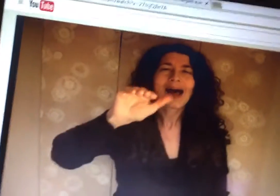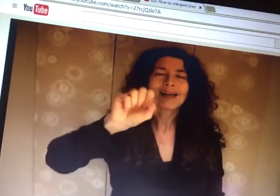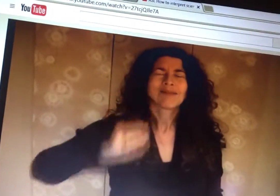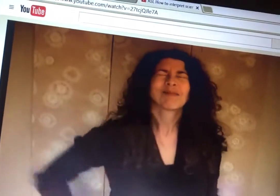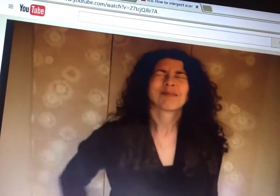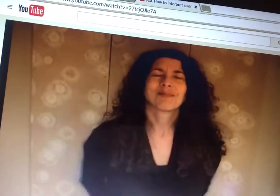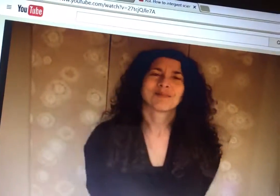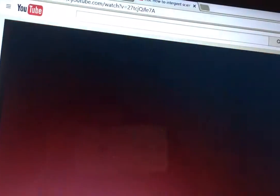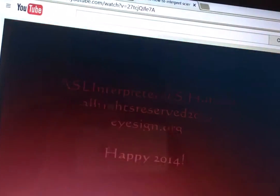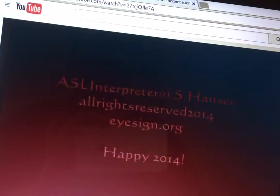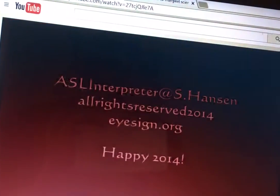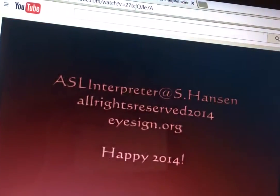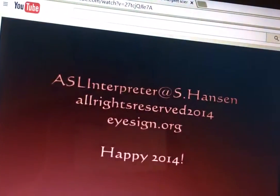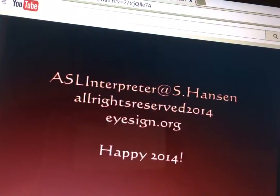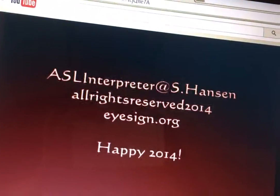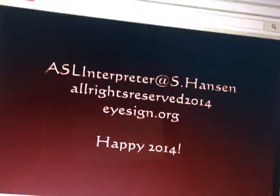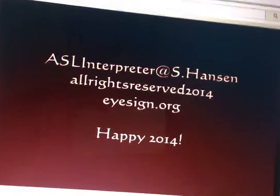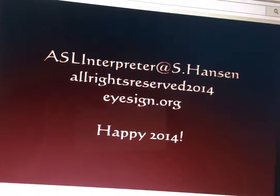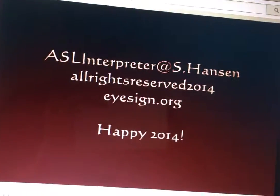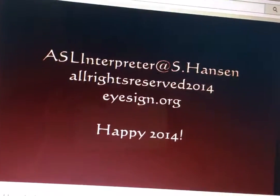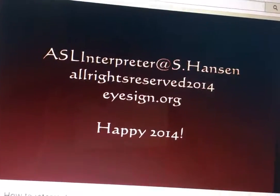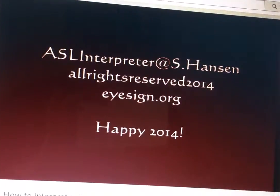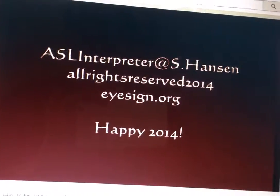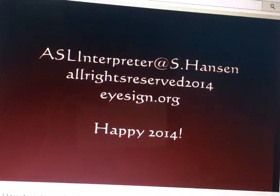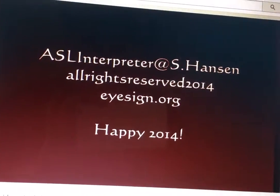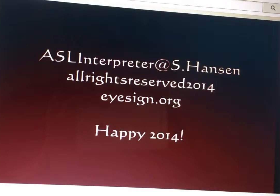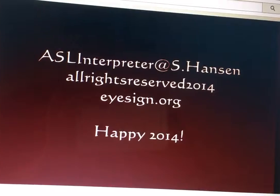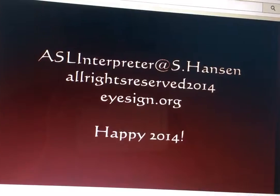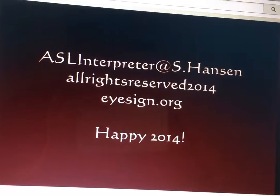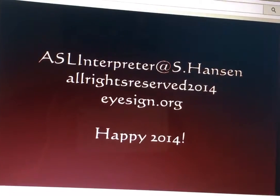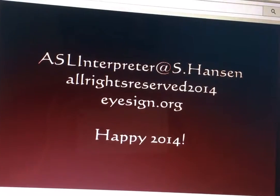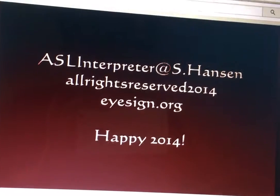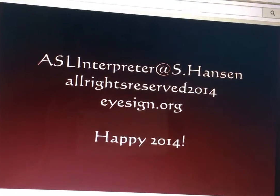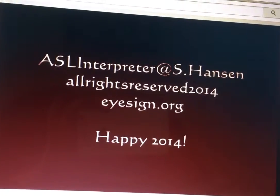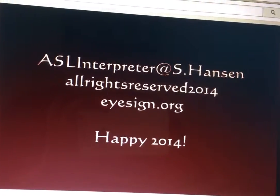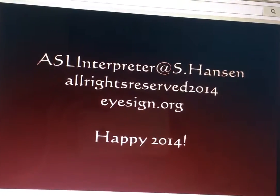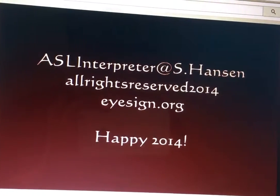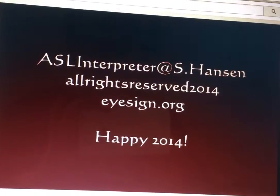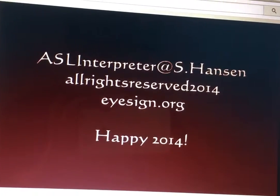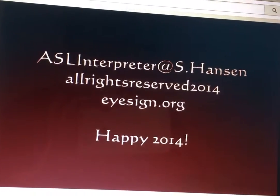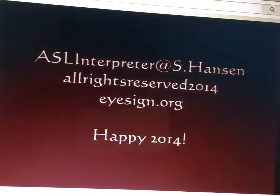of showing these things? Let me know. Leave a comment. Have a great day.